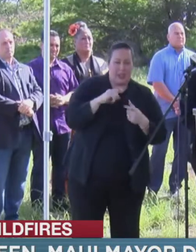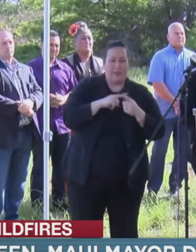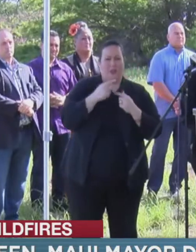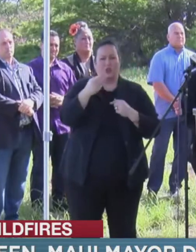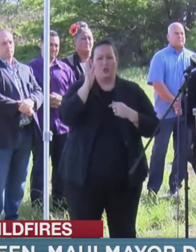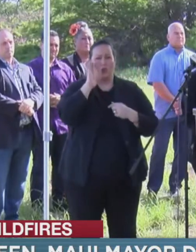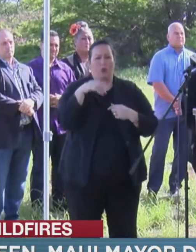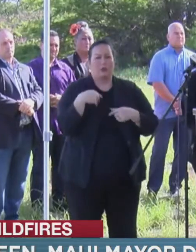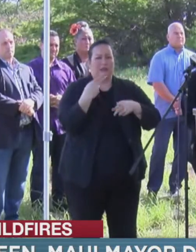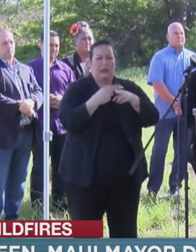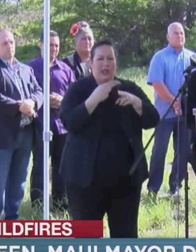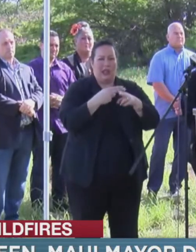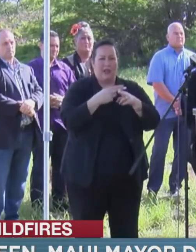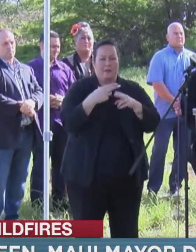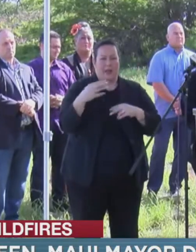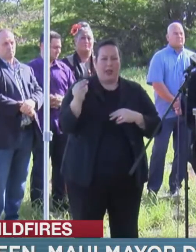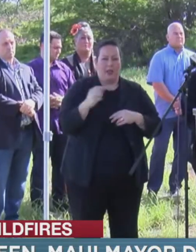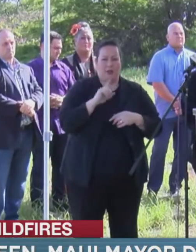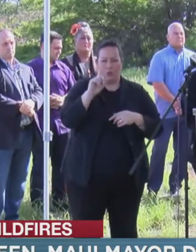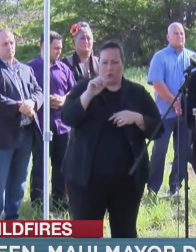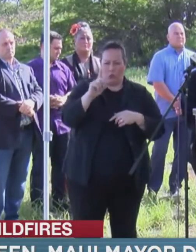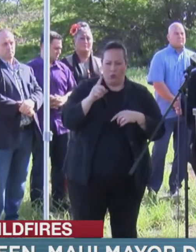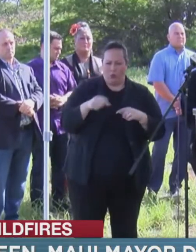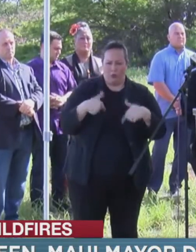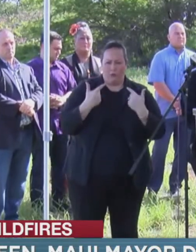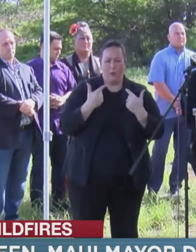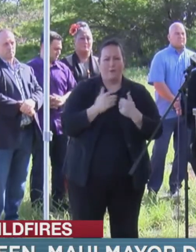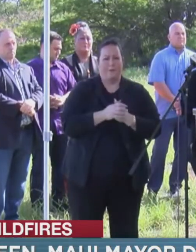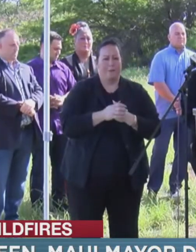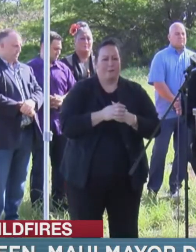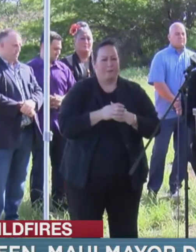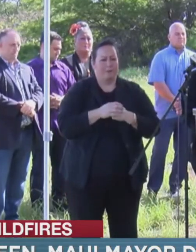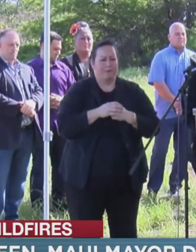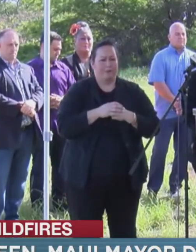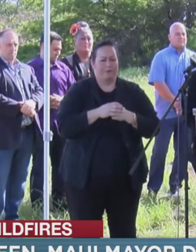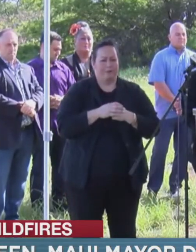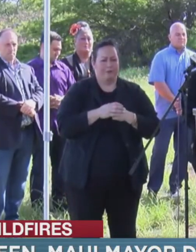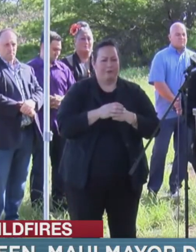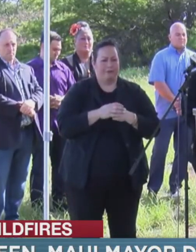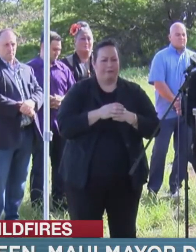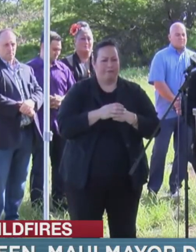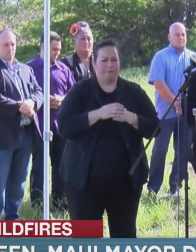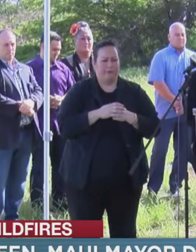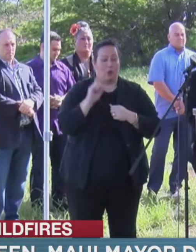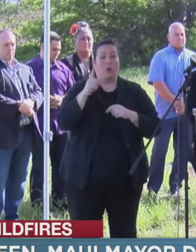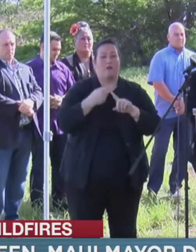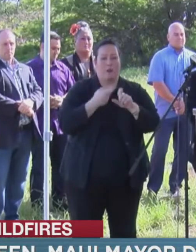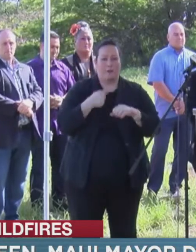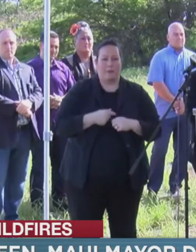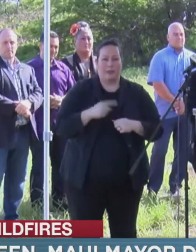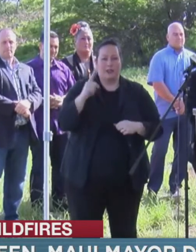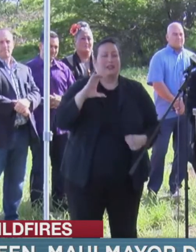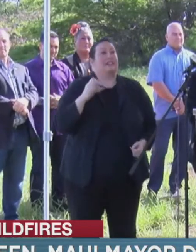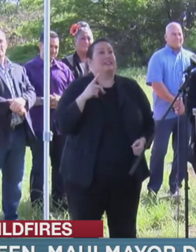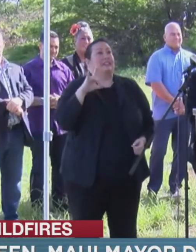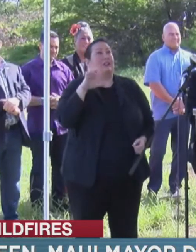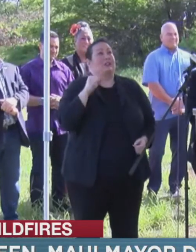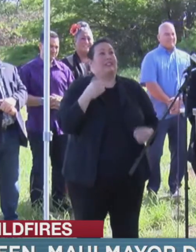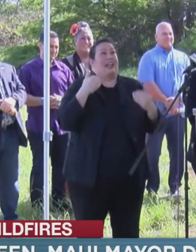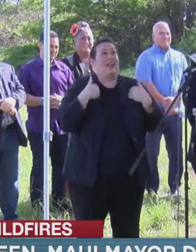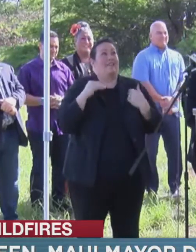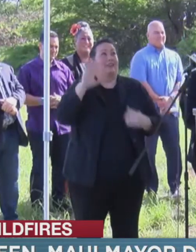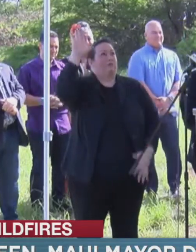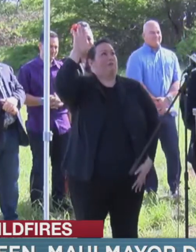name and news organization before proceeding with asking your question. In the spirit of allowing, Chelsea already has her hand up, you'll go